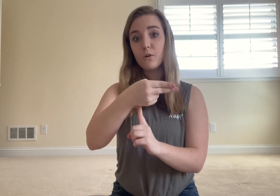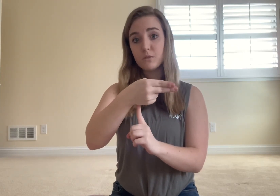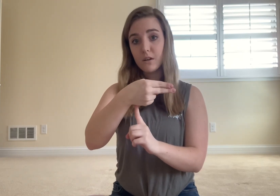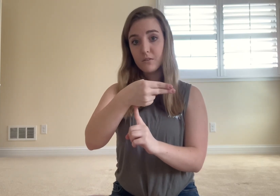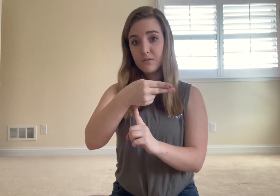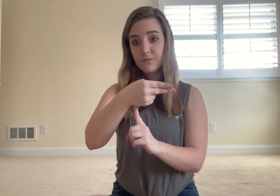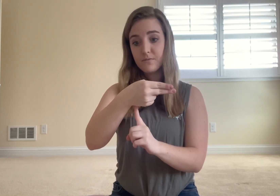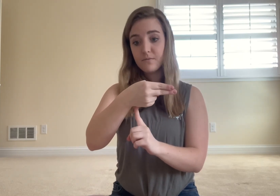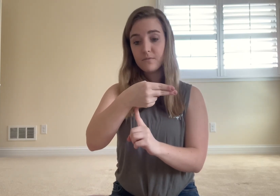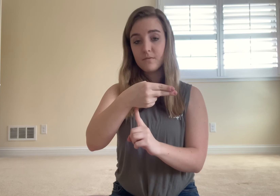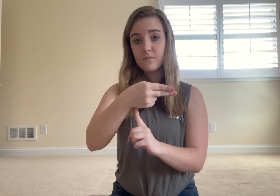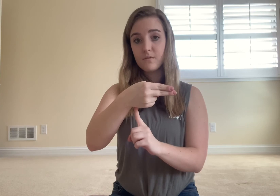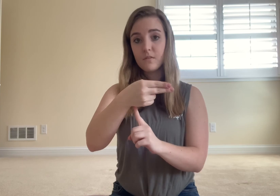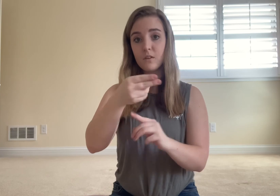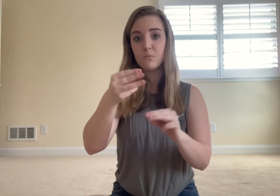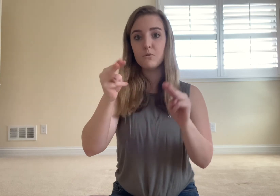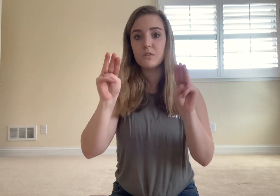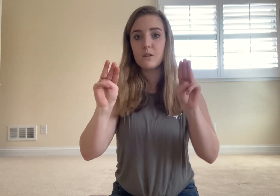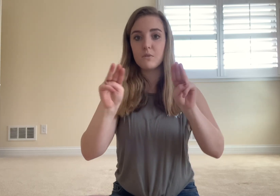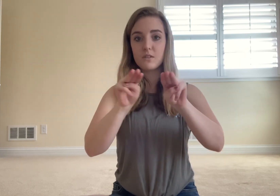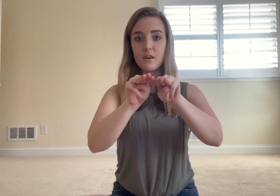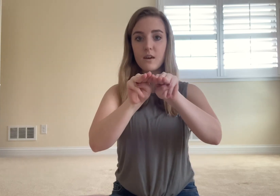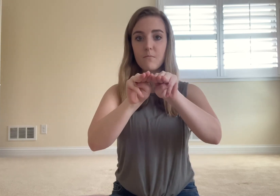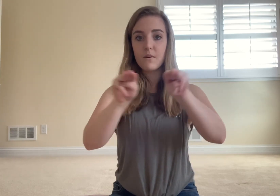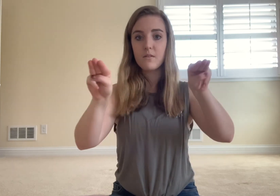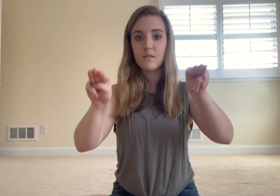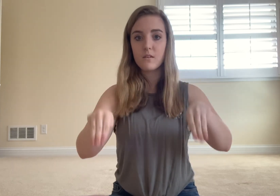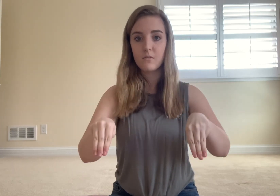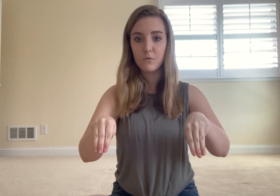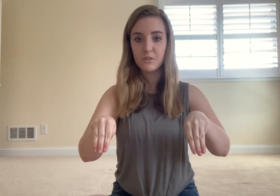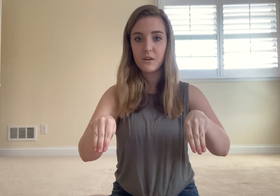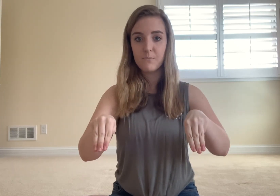hotel, museum is the M, museum,